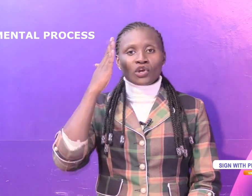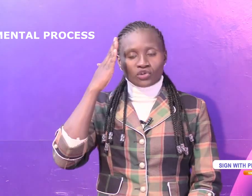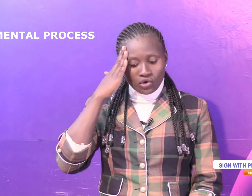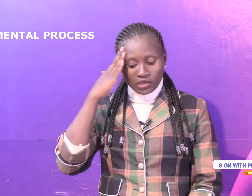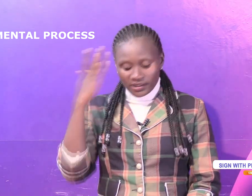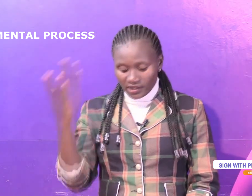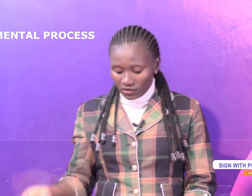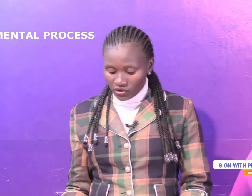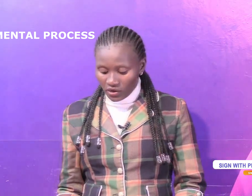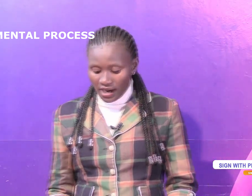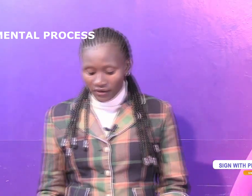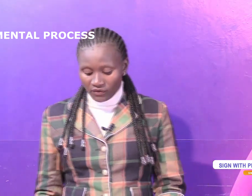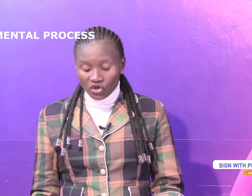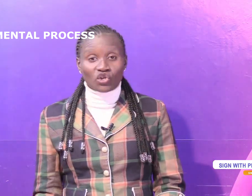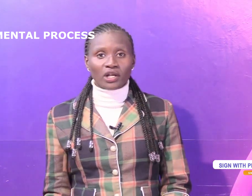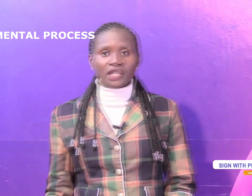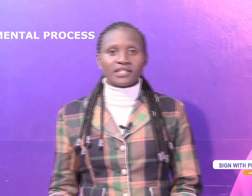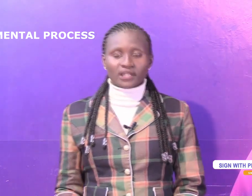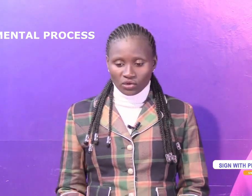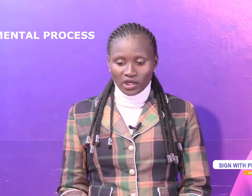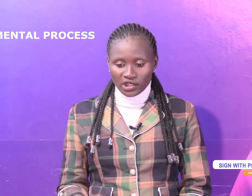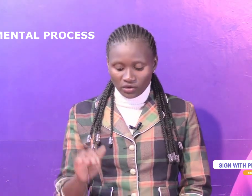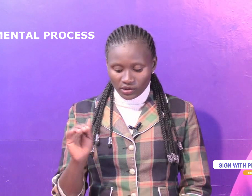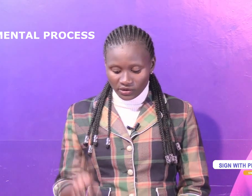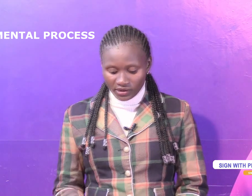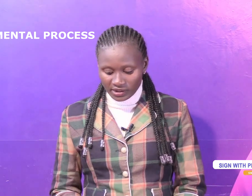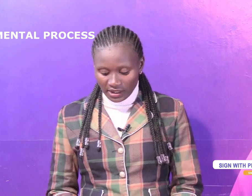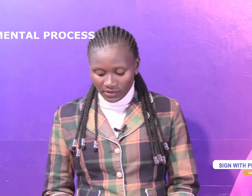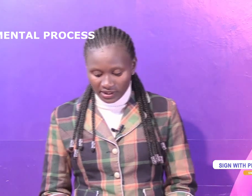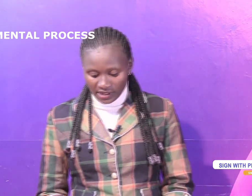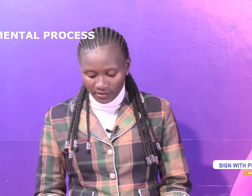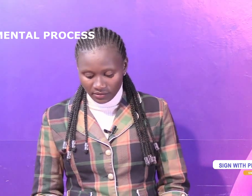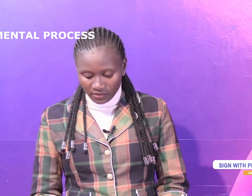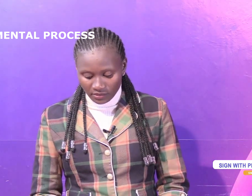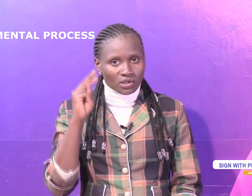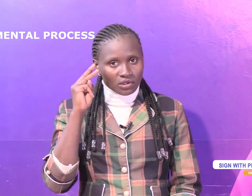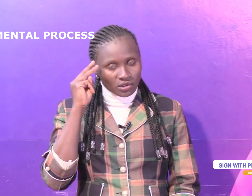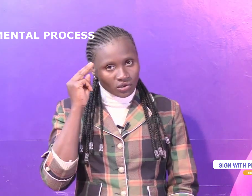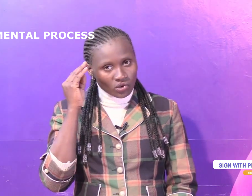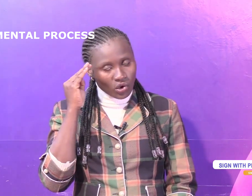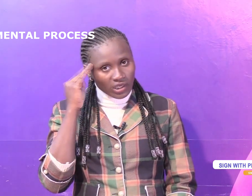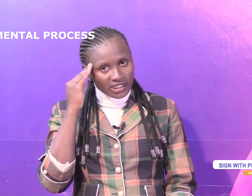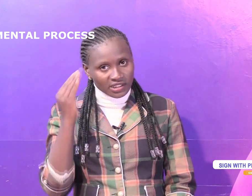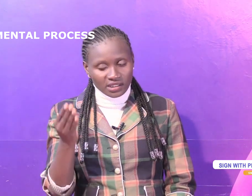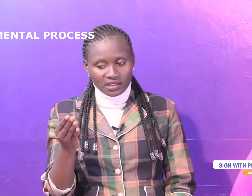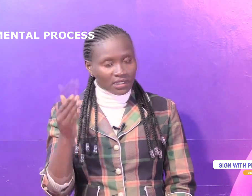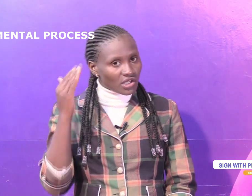And then also have knowledge. Knowledge, also tap the same. Knowledge,